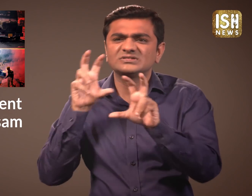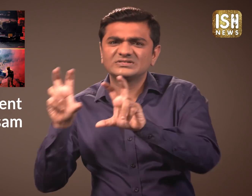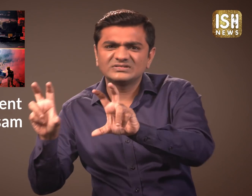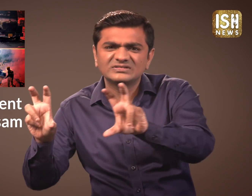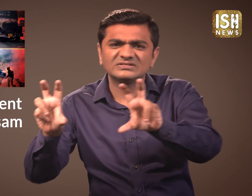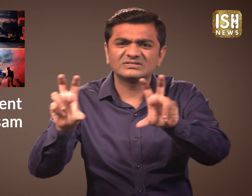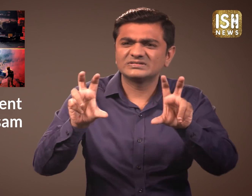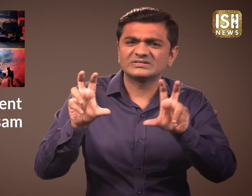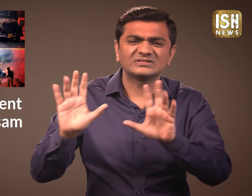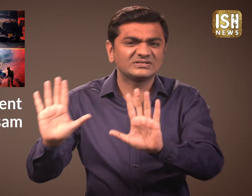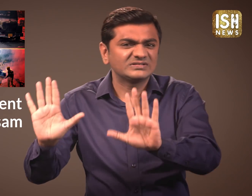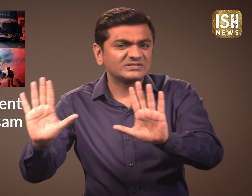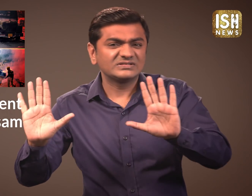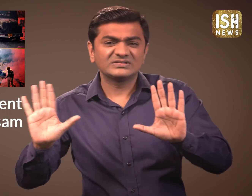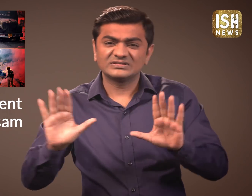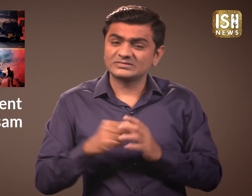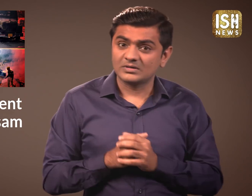They were sent there to keep a watch.